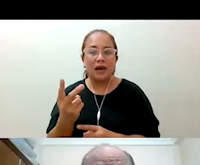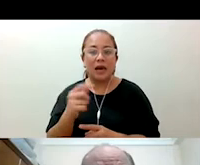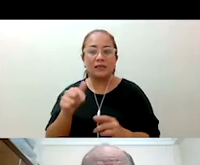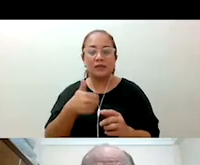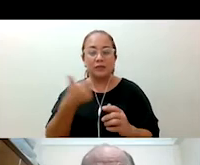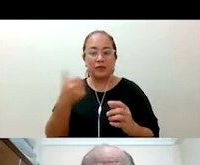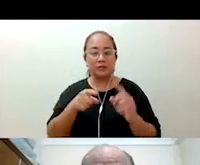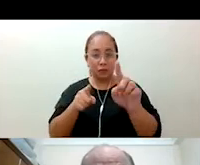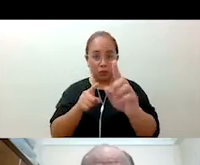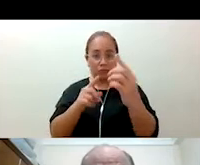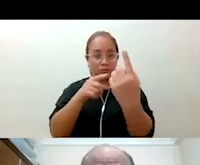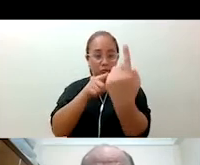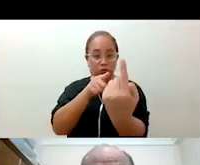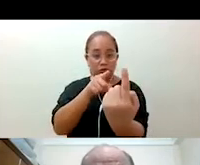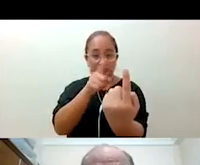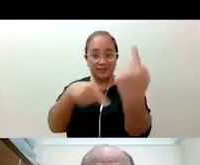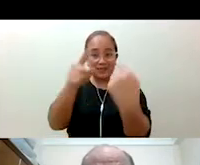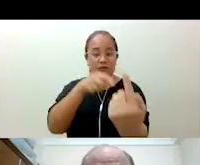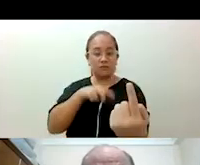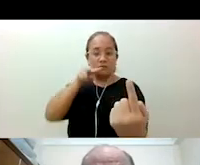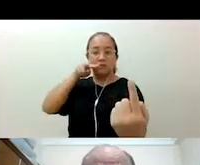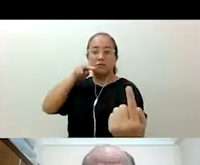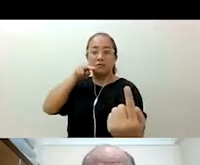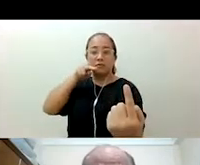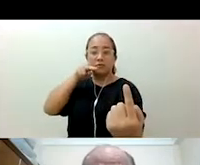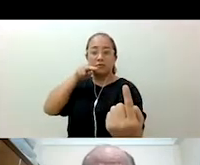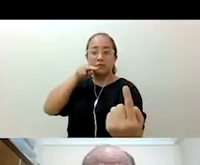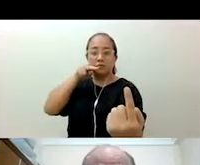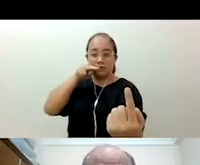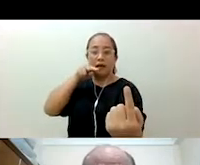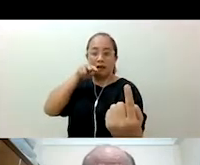person was doing it. So I think